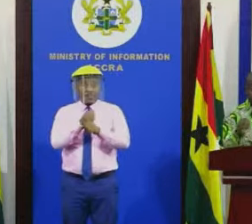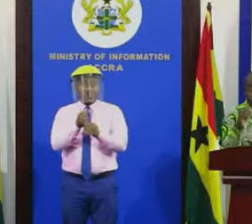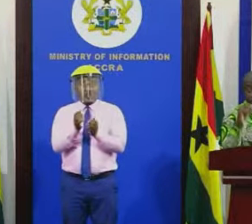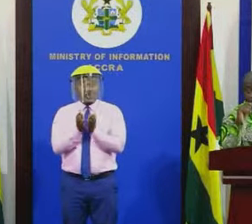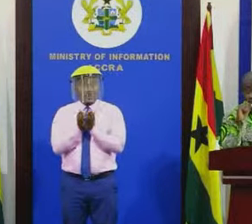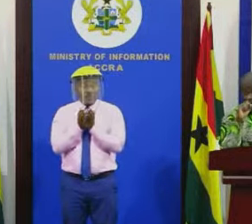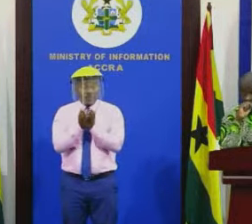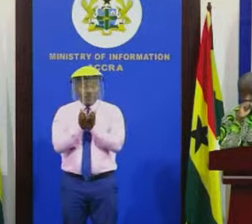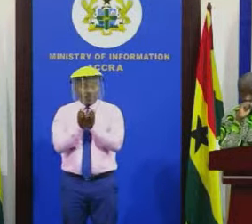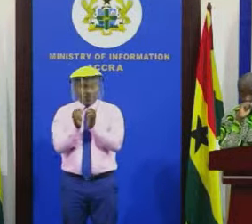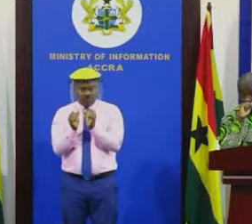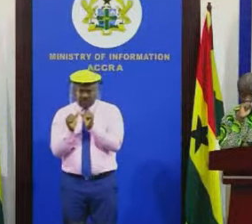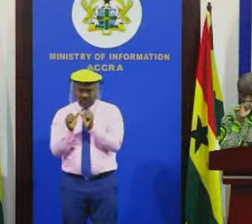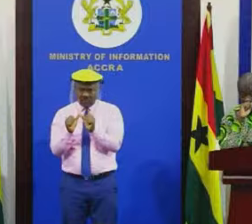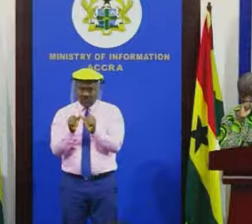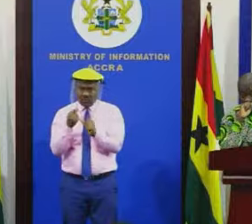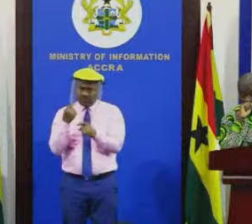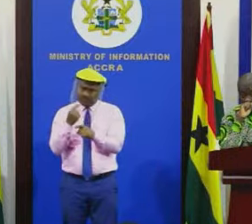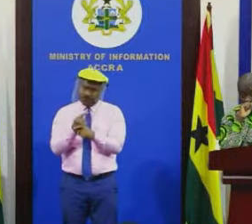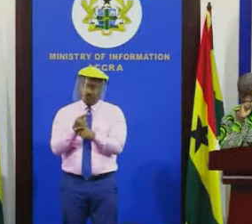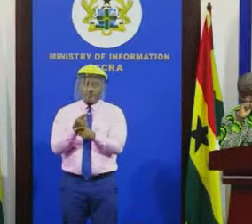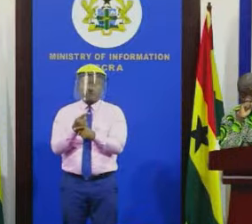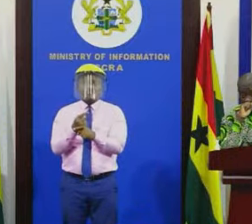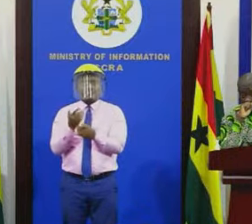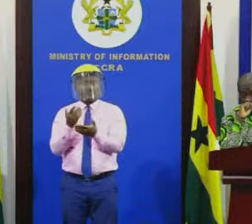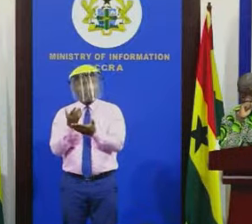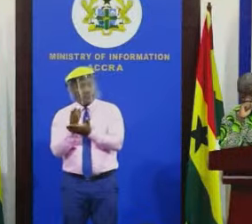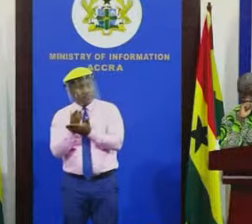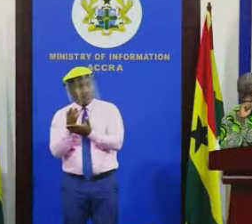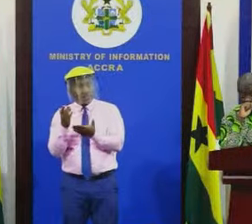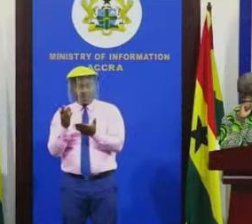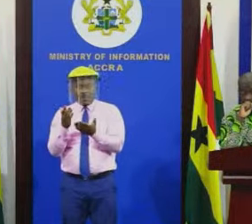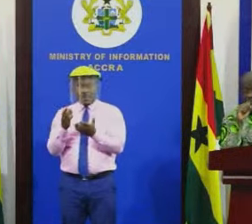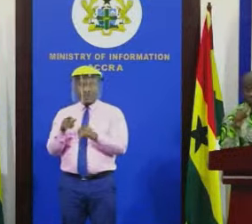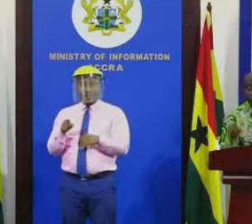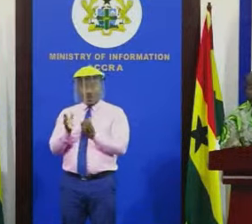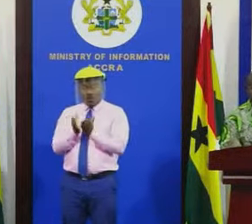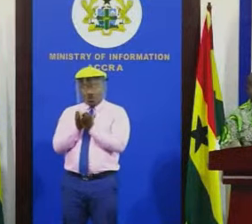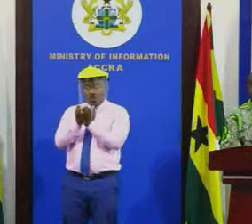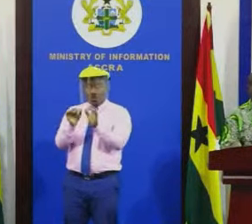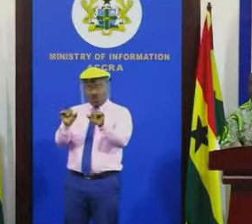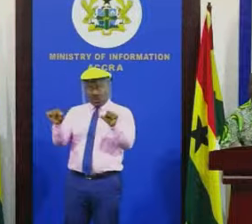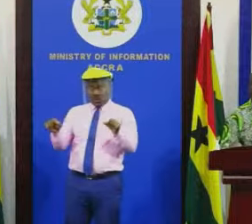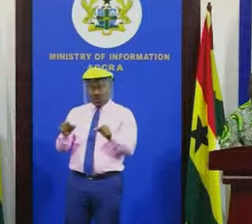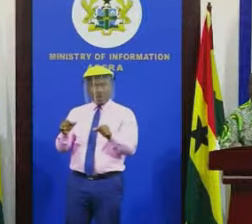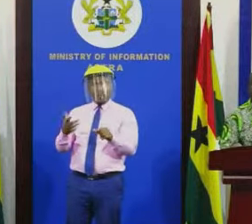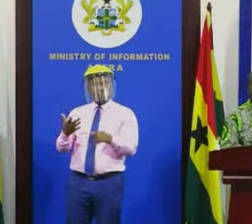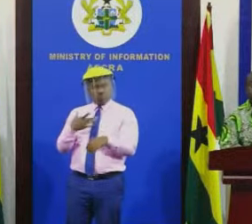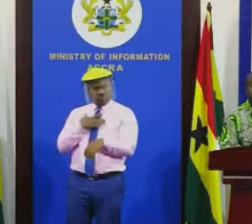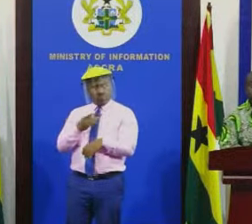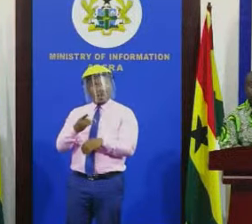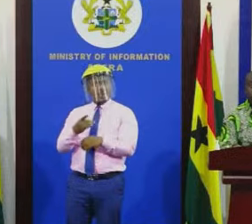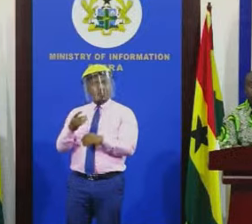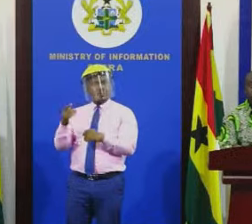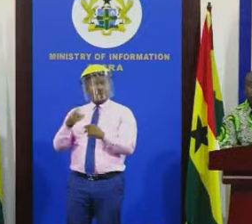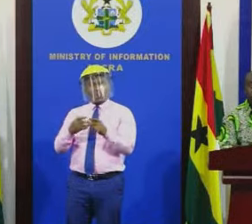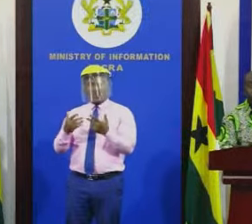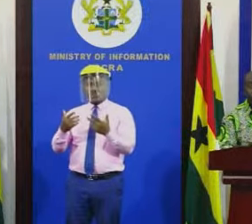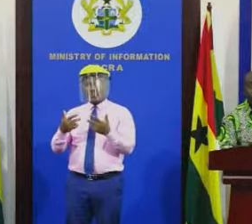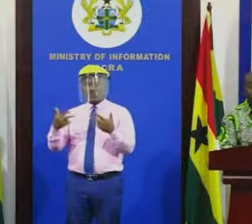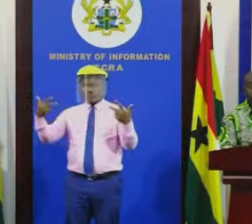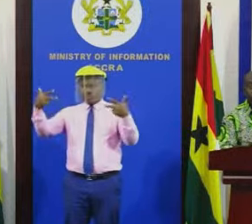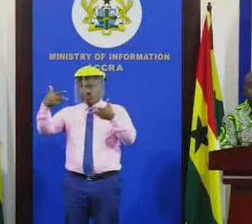optimum best to ensure that our ports become the preferred ports of destination, not only in the sub-region,